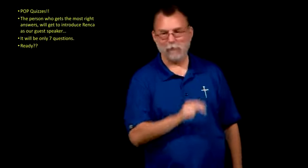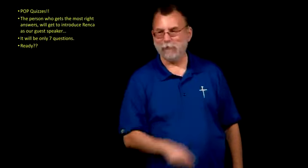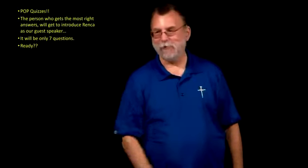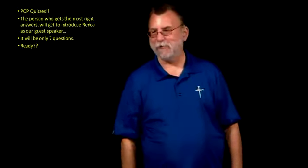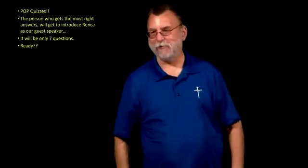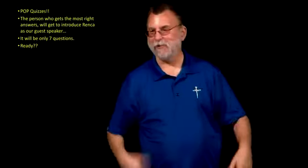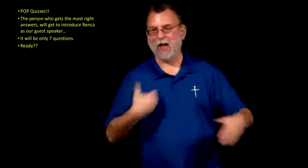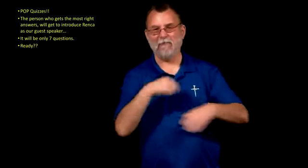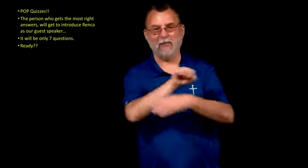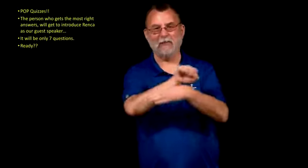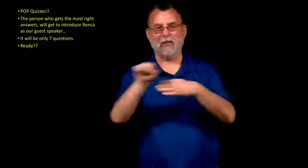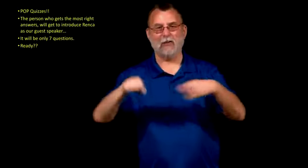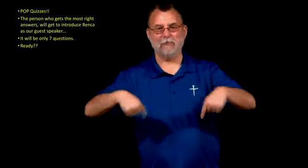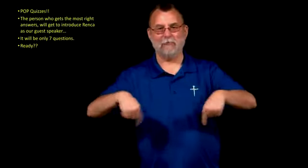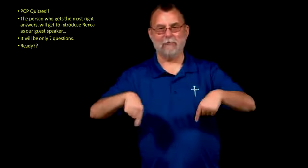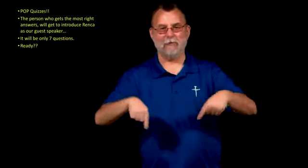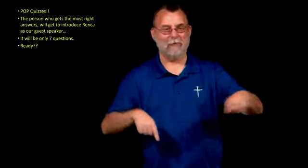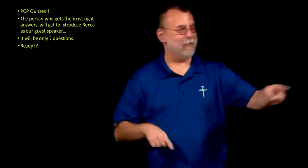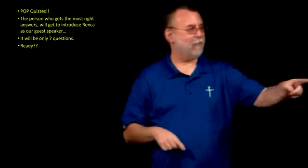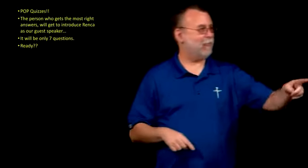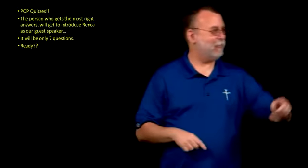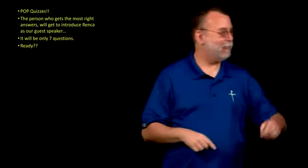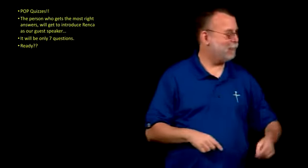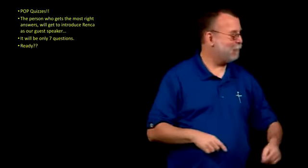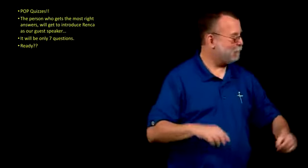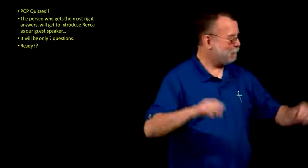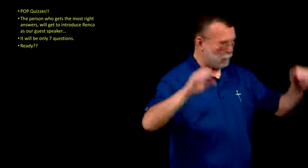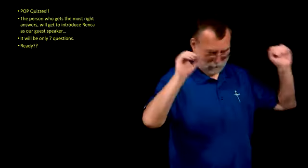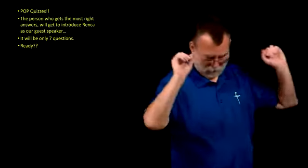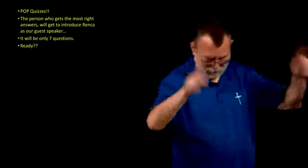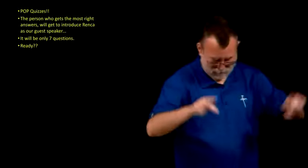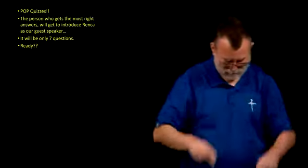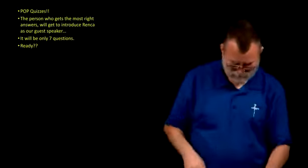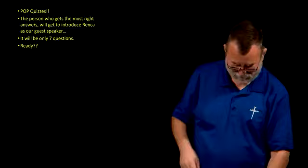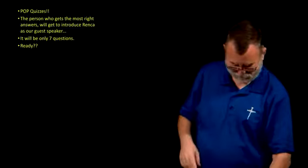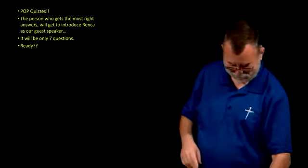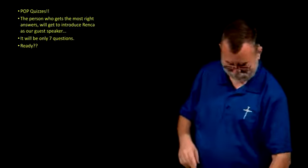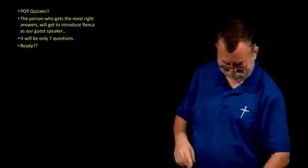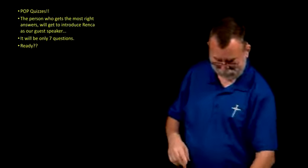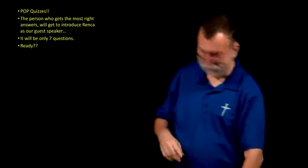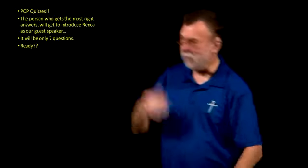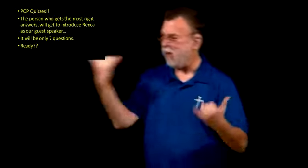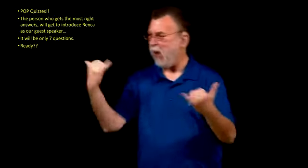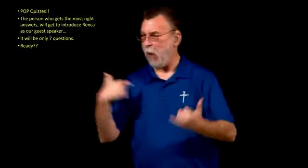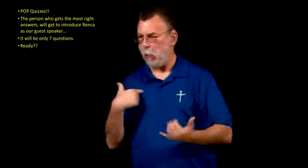introduce? You have the right to. You can come up and introduce. Oh, no. You're nervous? Are you nervous? Okay. We're not going to make you do it then.